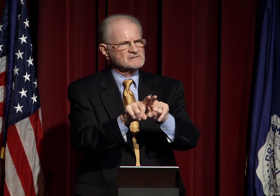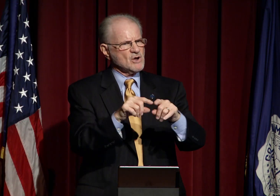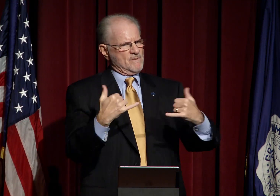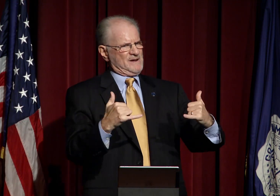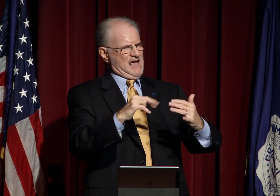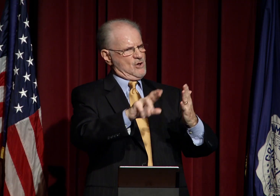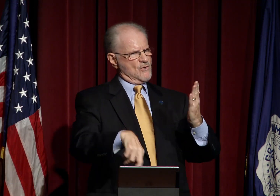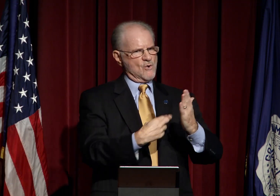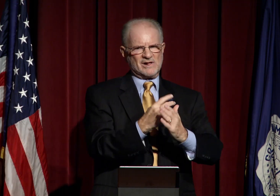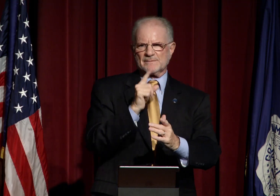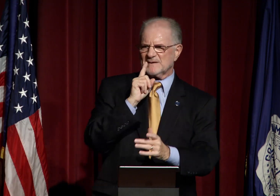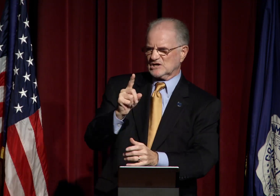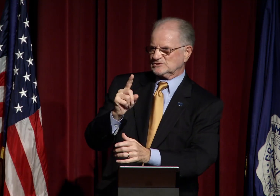Each one of us